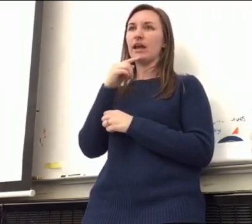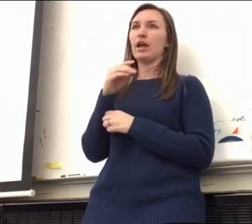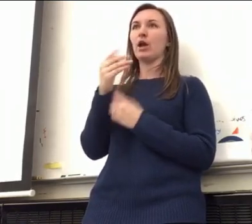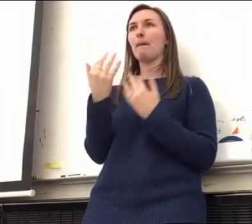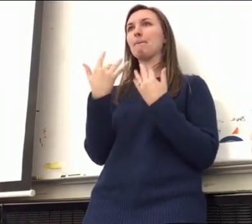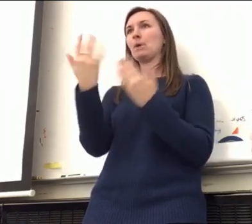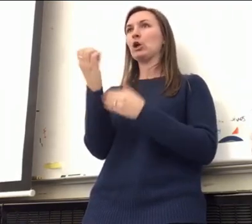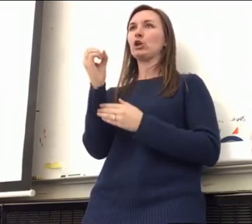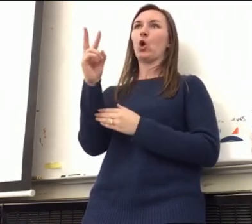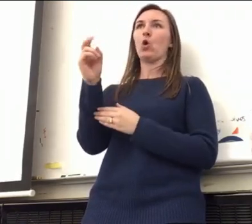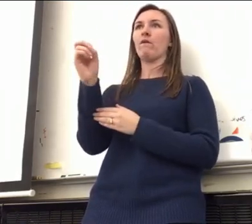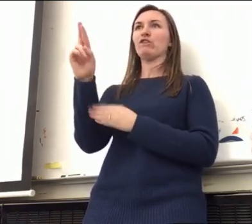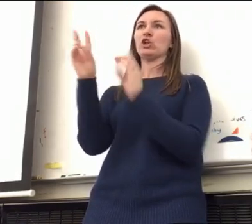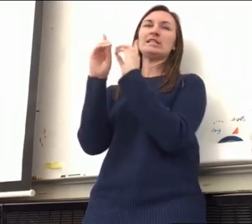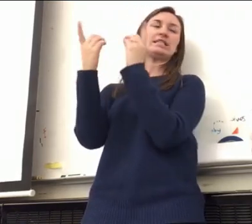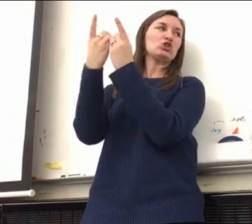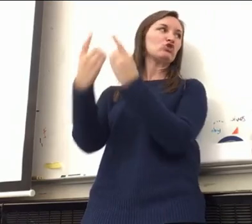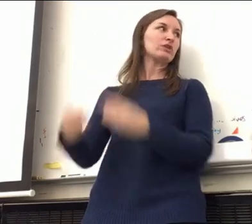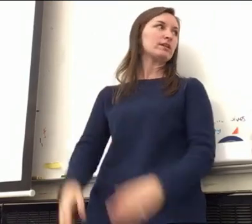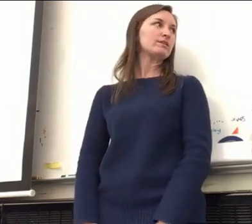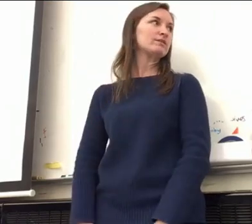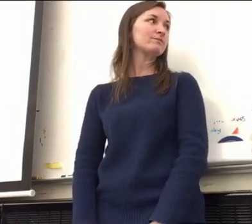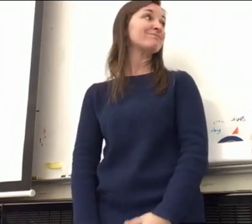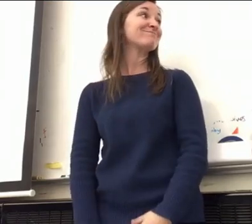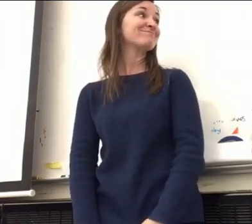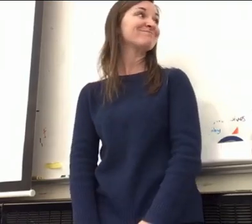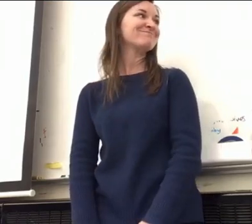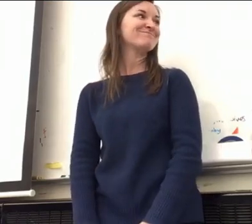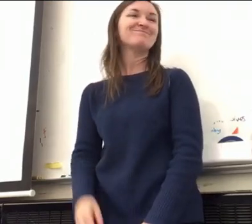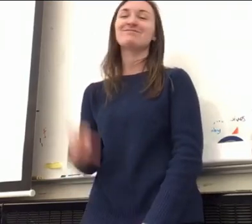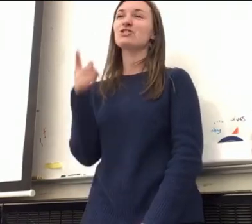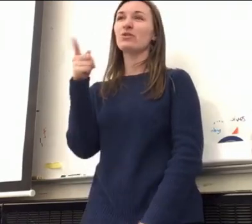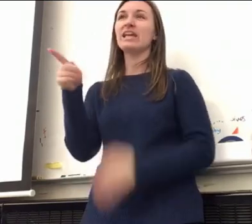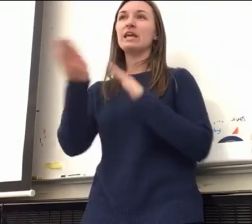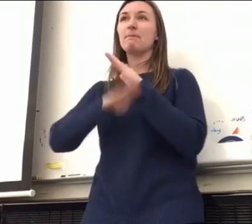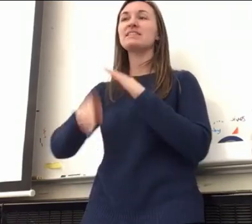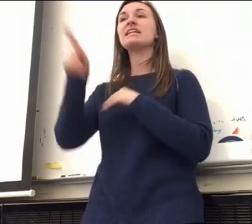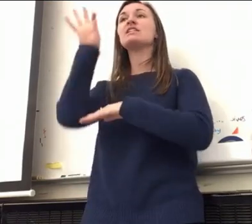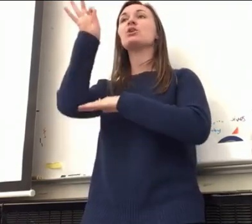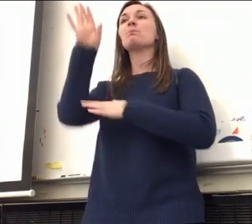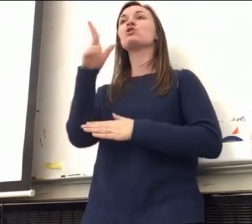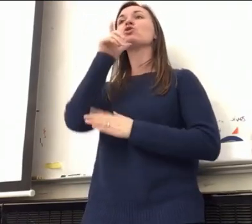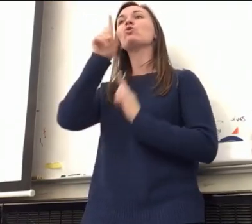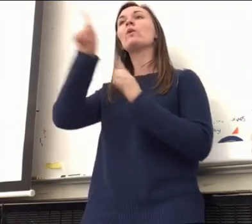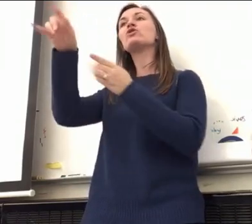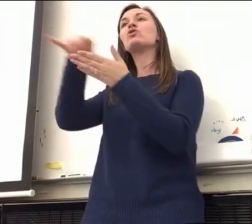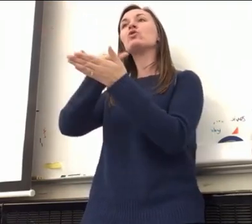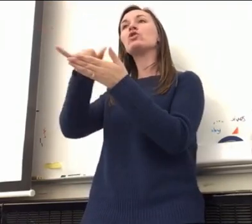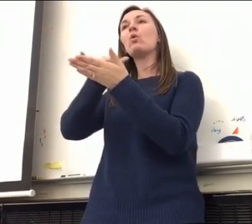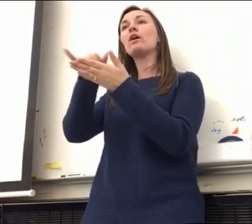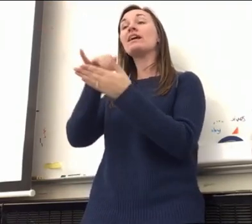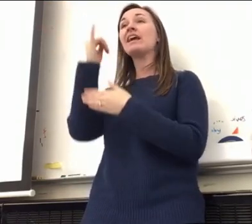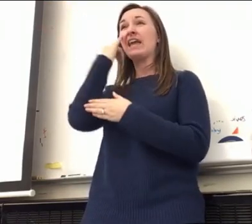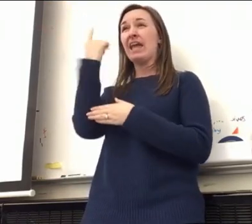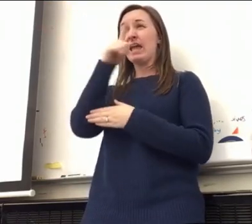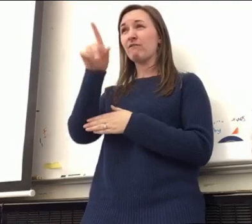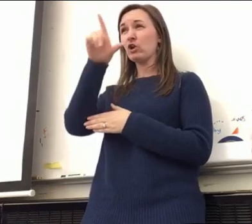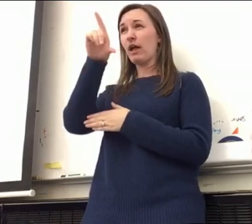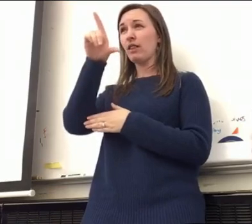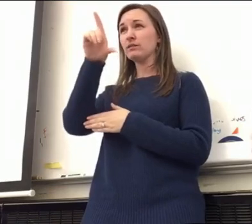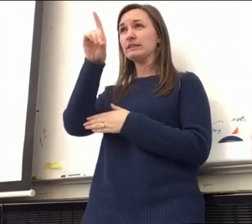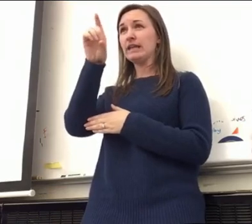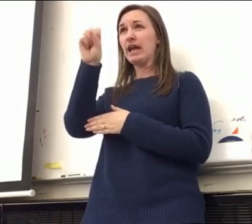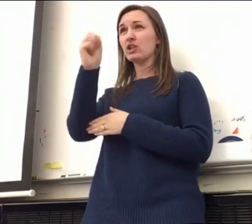district. Basically, he was a preacher that went to New York. Now, New York was a burned over district, and if you are LDS, you might have heard of this